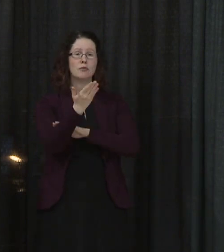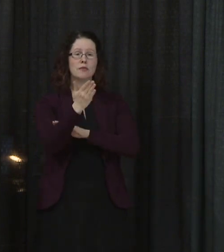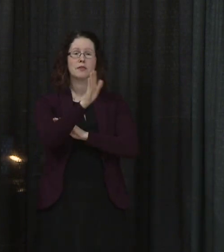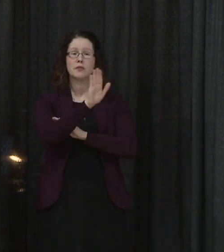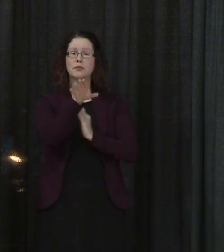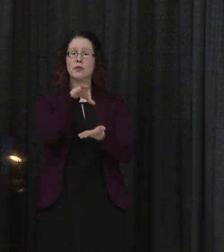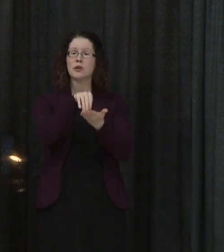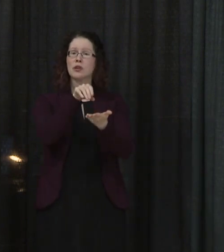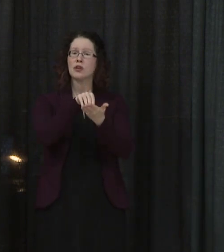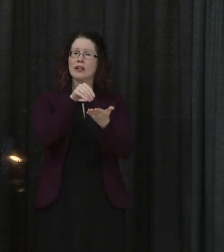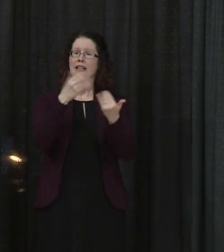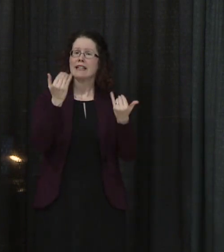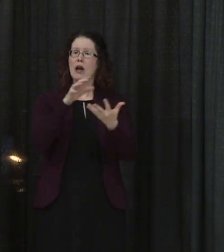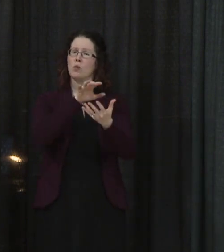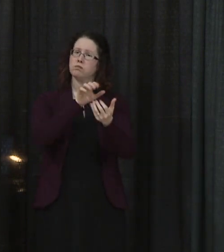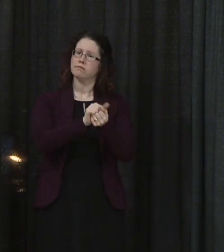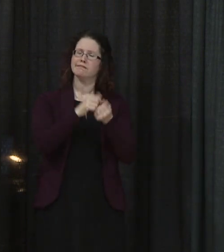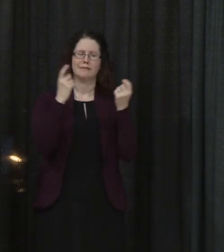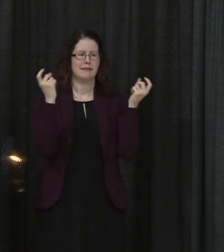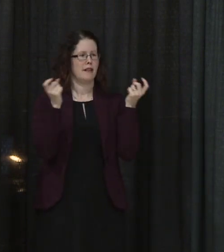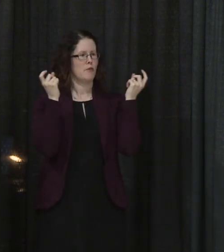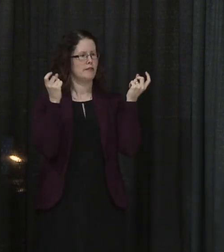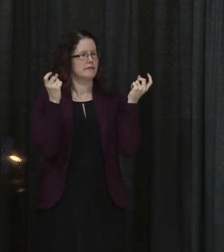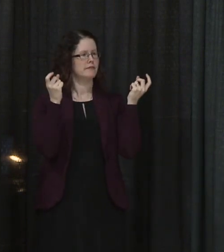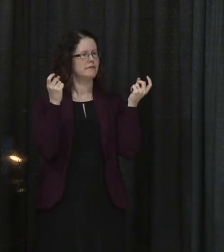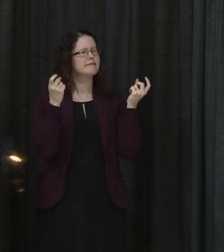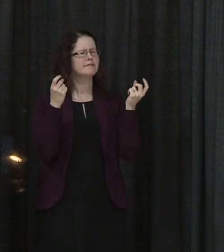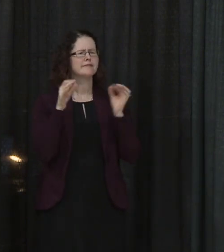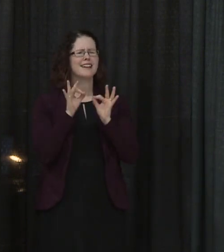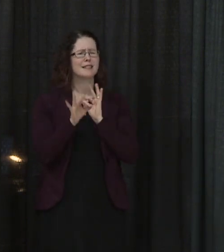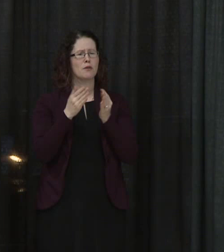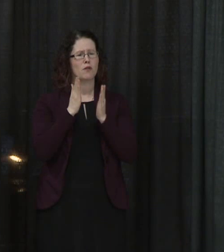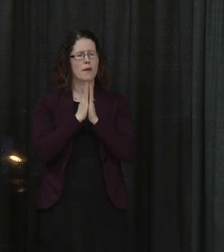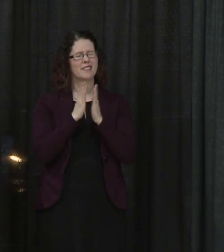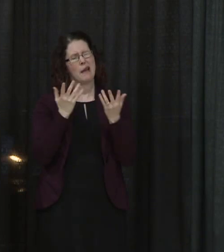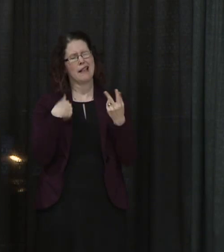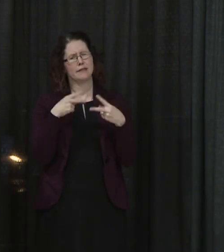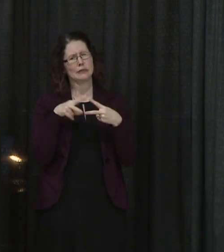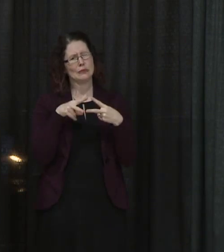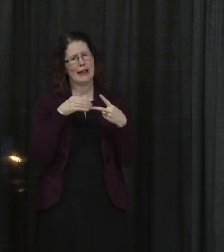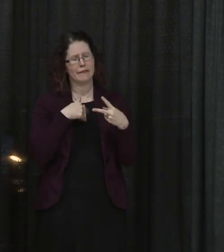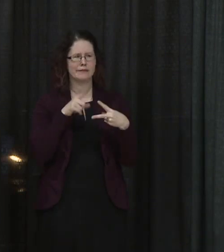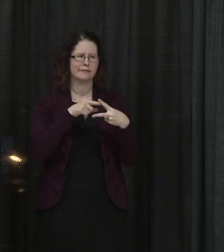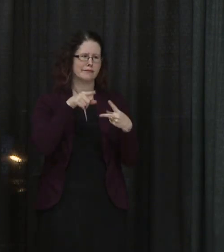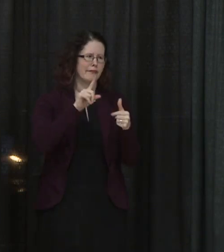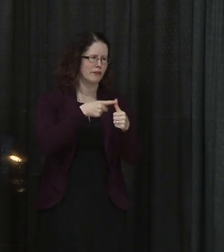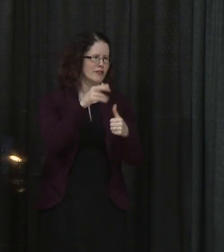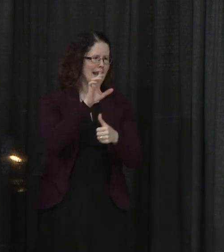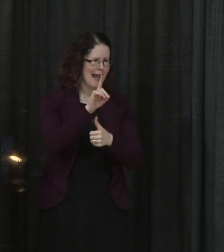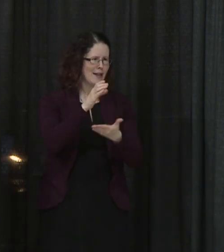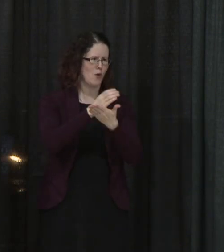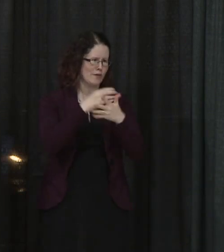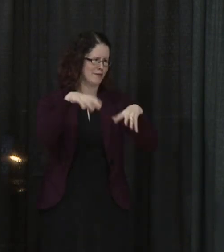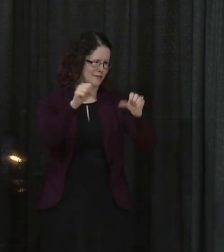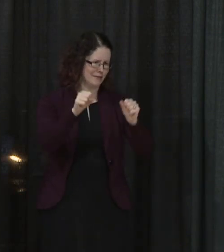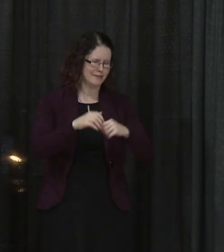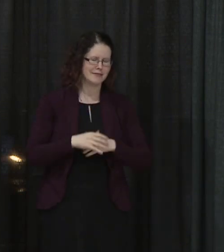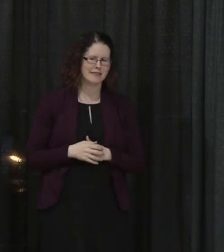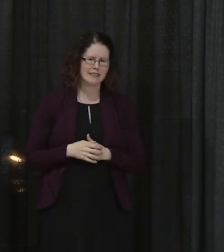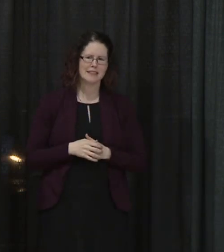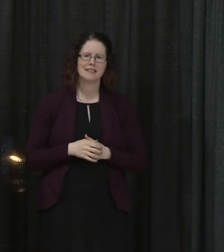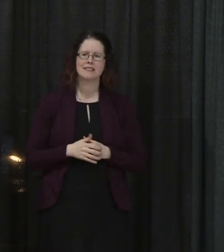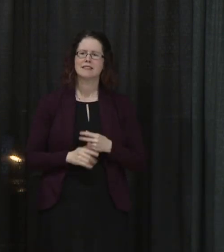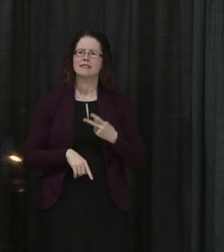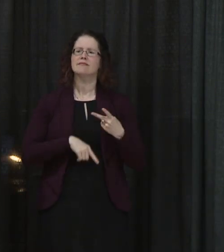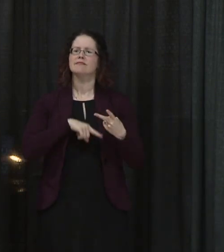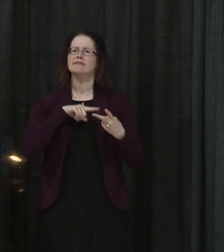your learning, my request of you is simple. It's actually twofold. One, take a first aid course.